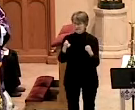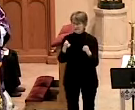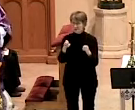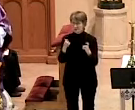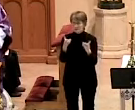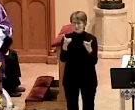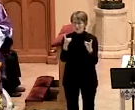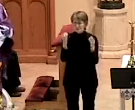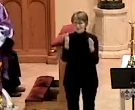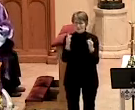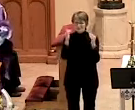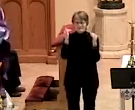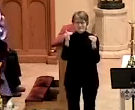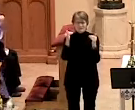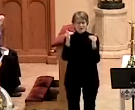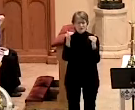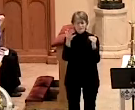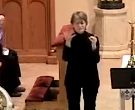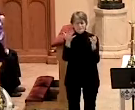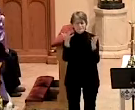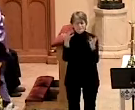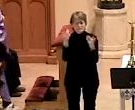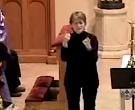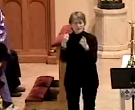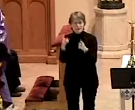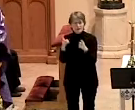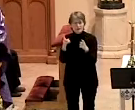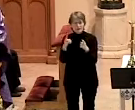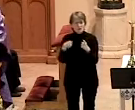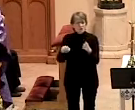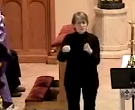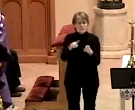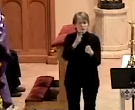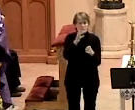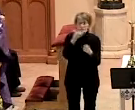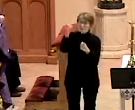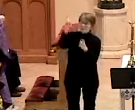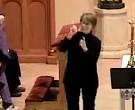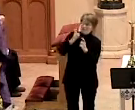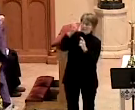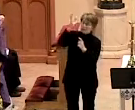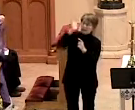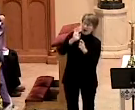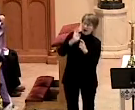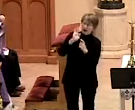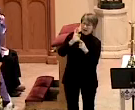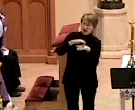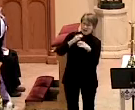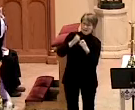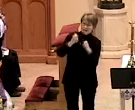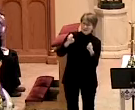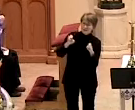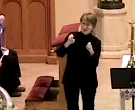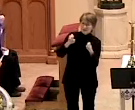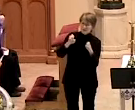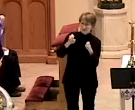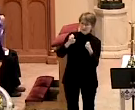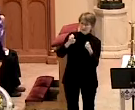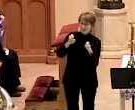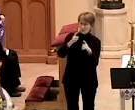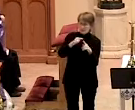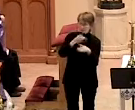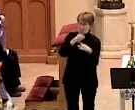pray about that. What do you expect that you're going to receive from God after going through 40 days of